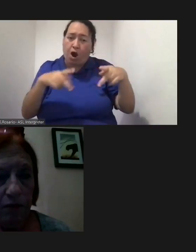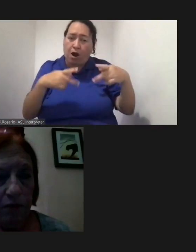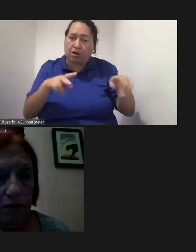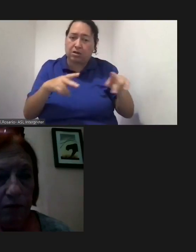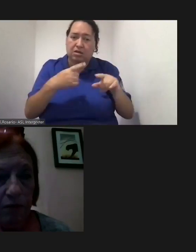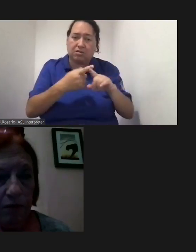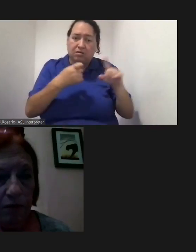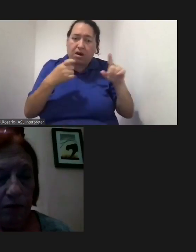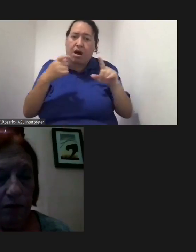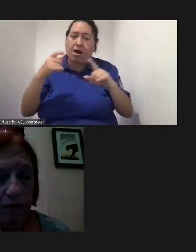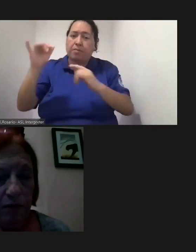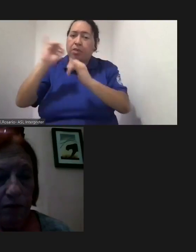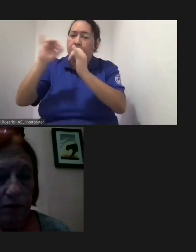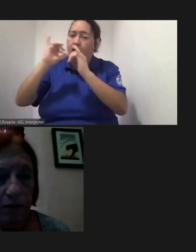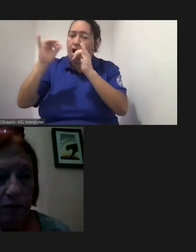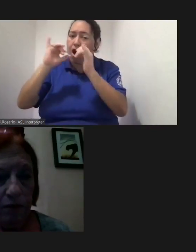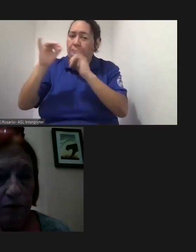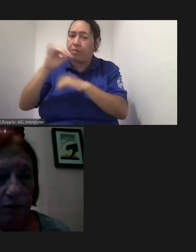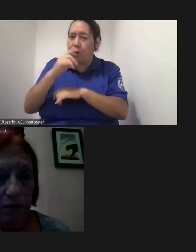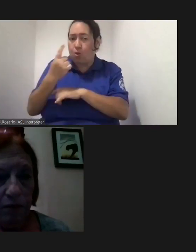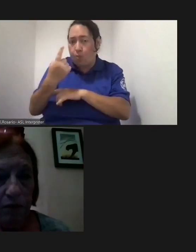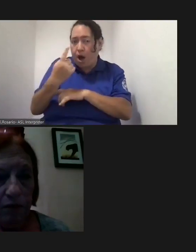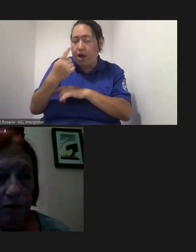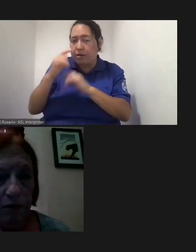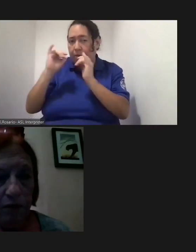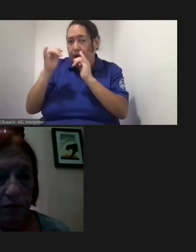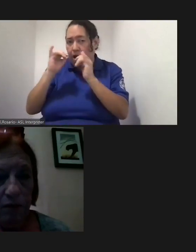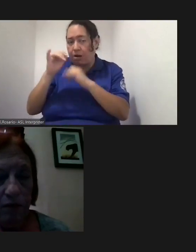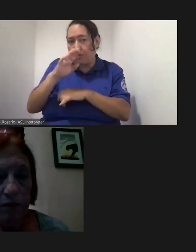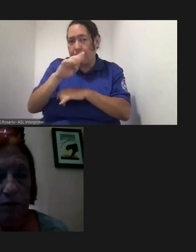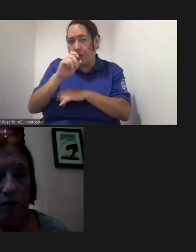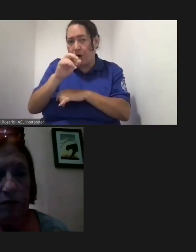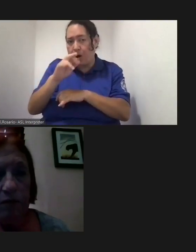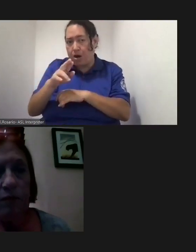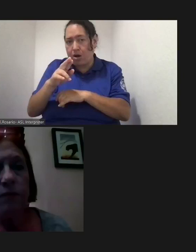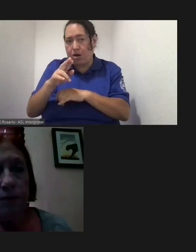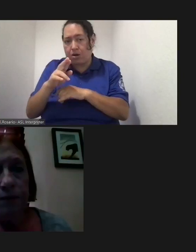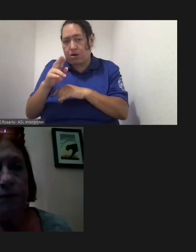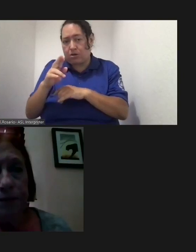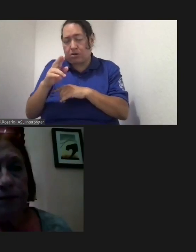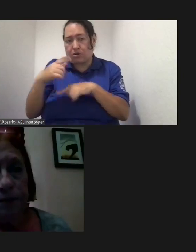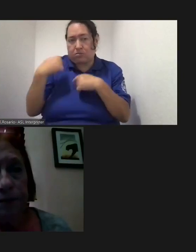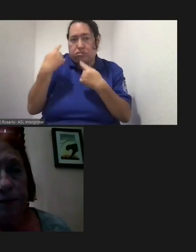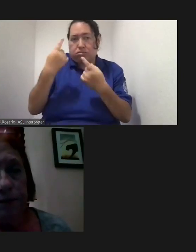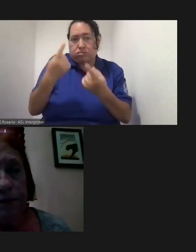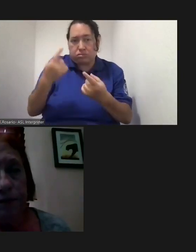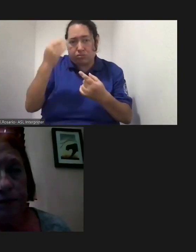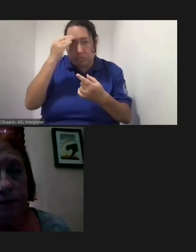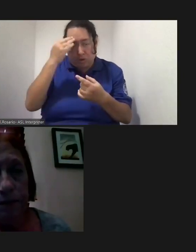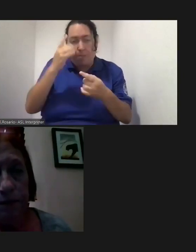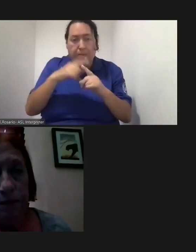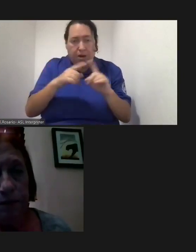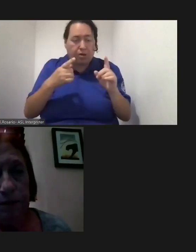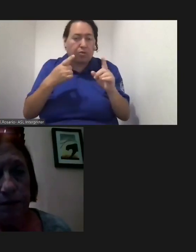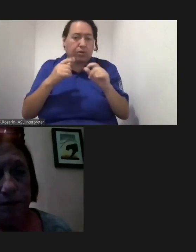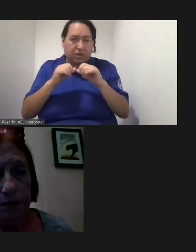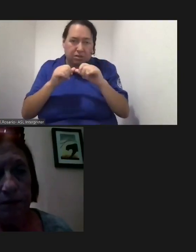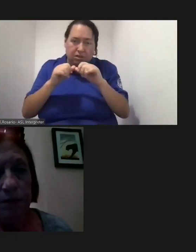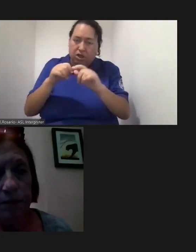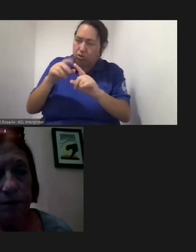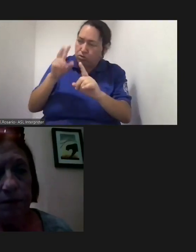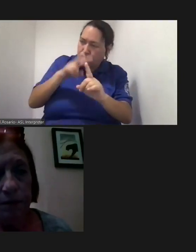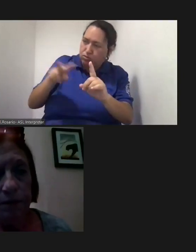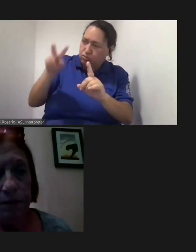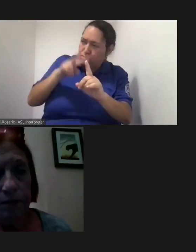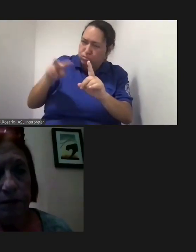the bars, one bar, as far as we know so far, but we continue to investigate it. So